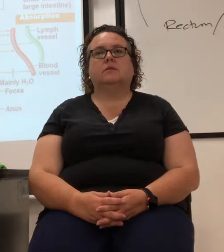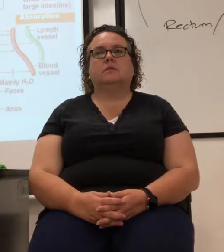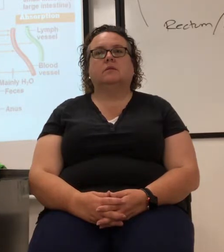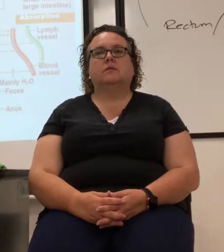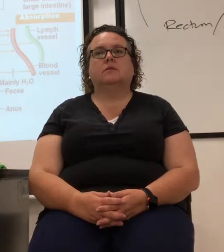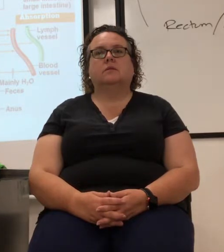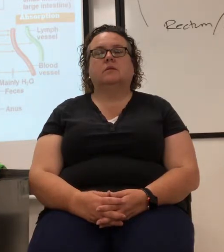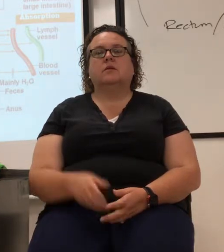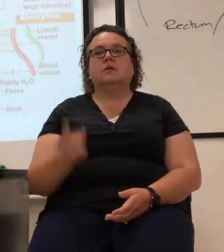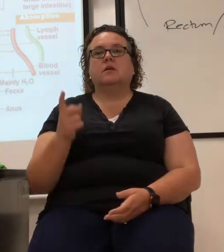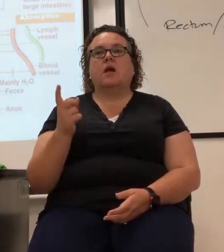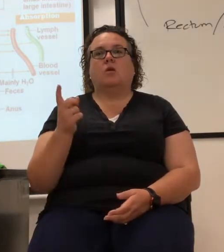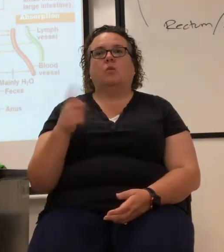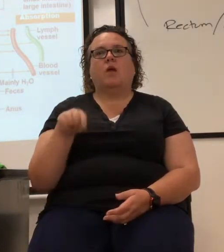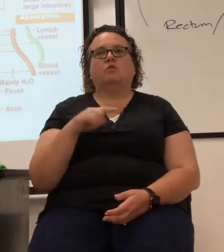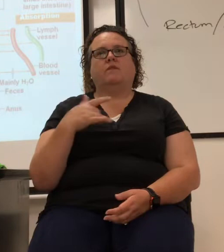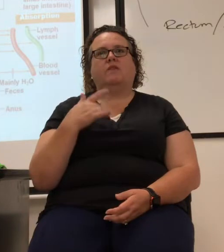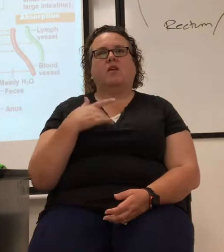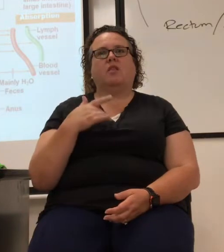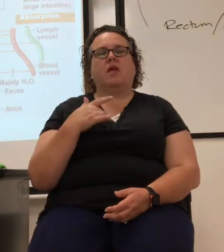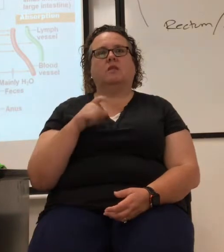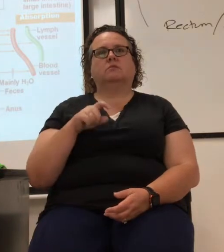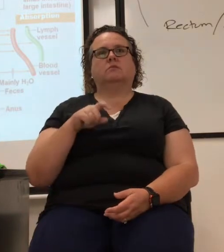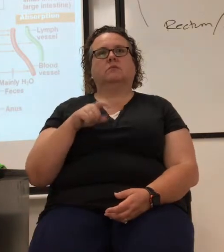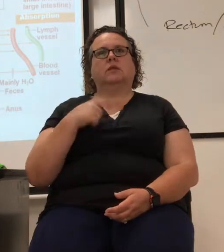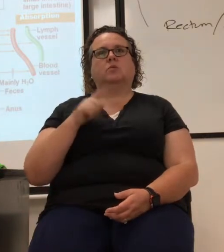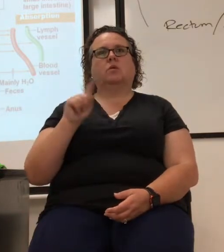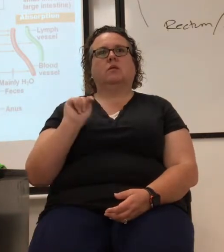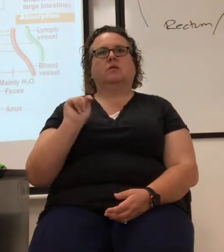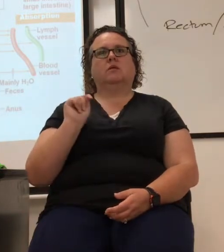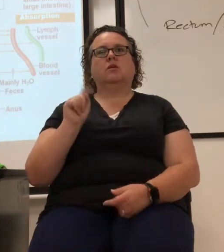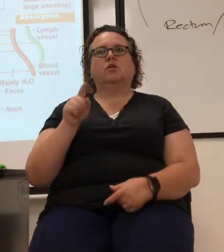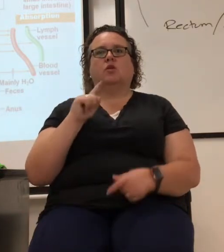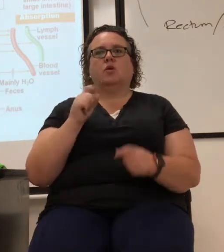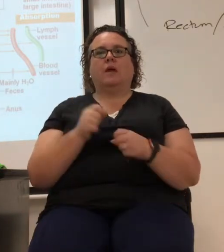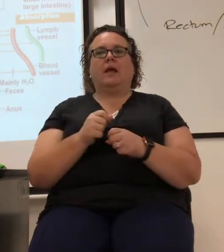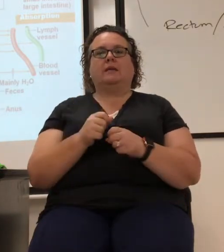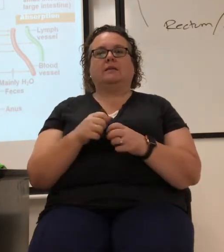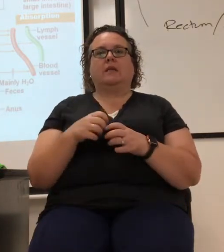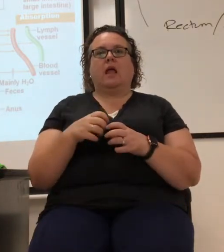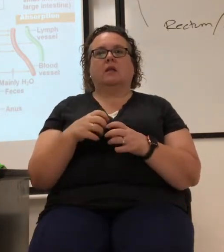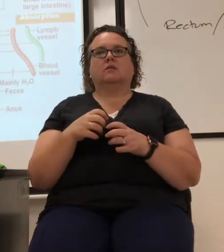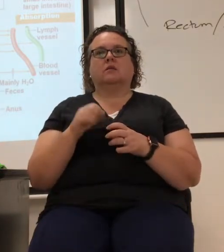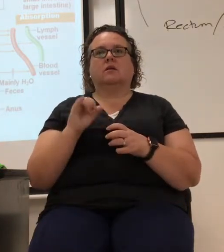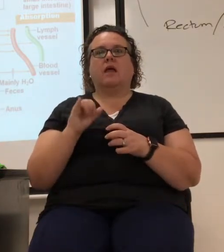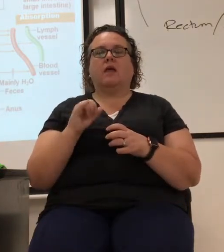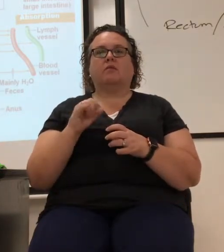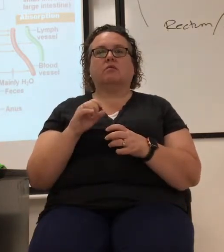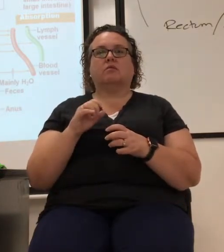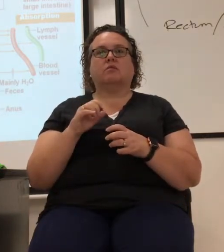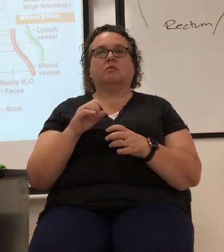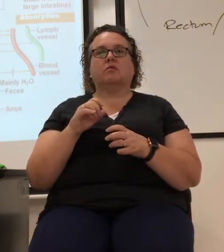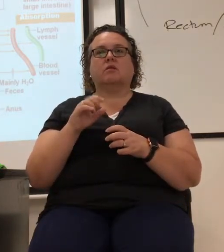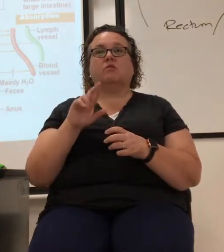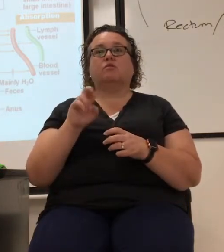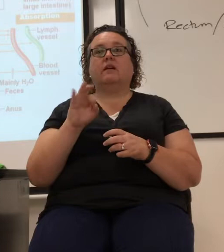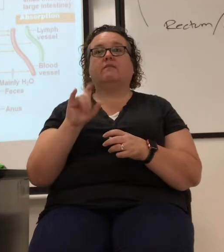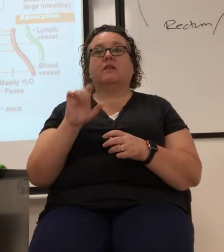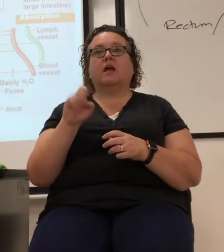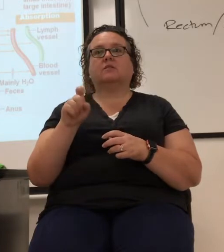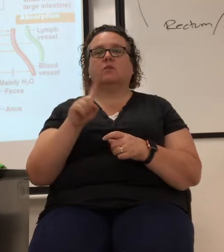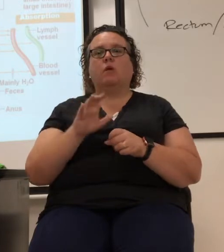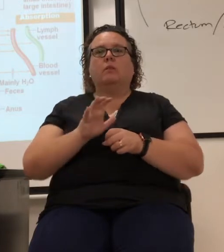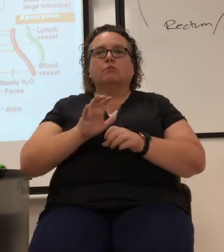And then, well, when you have to go, basically you distend the rectal wall, and the reflex is to contract, and it pushes it towards the